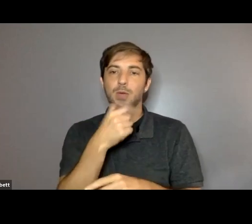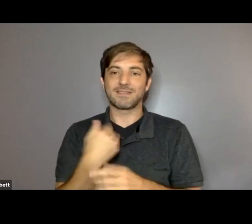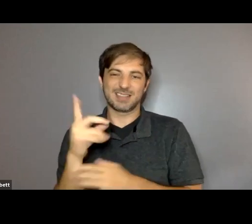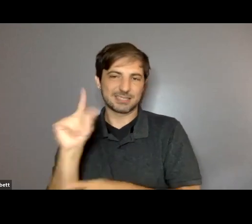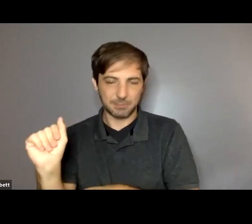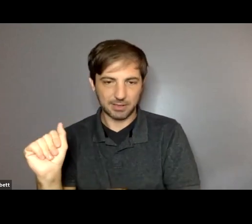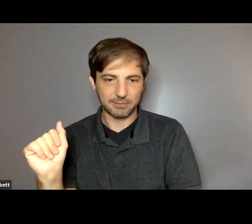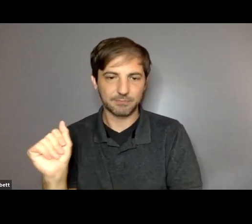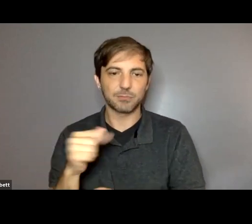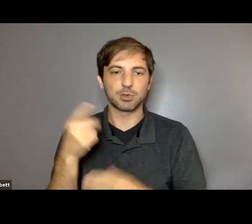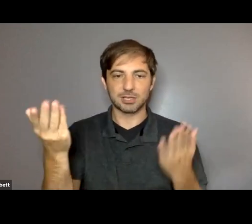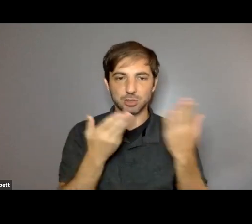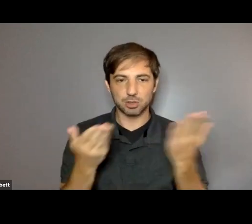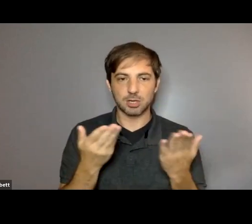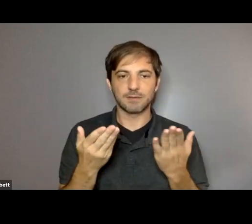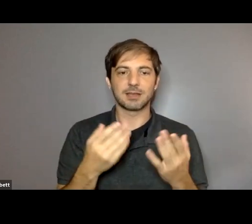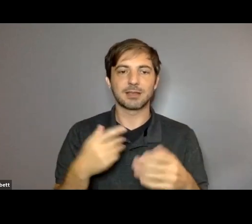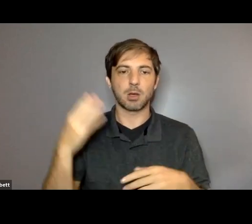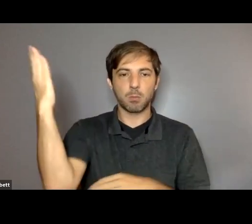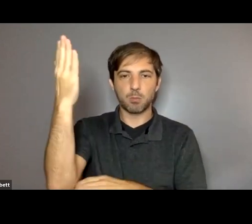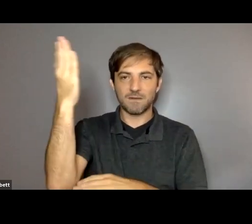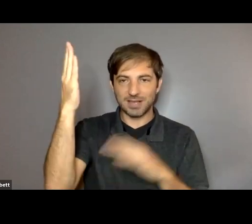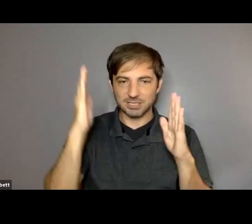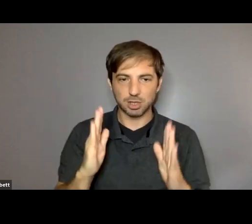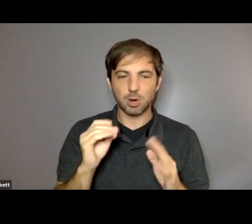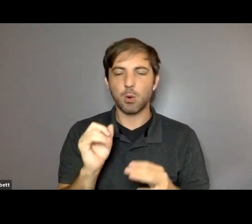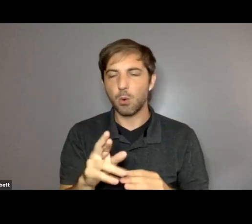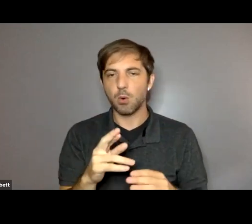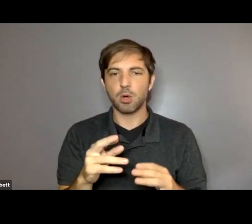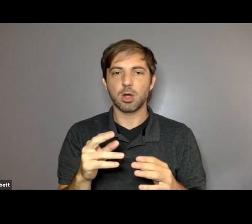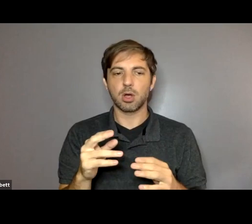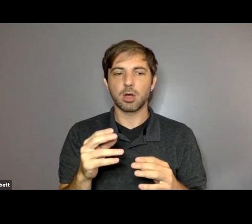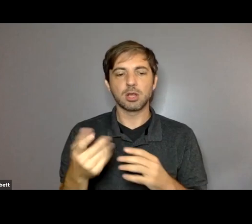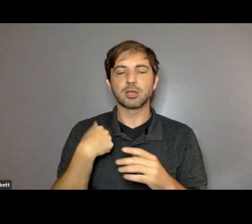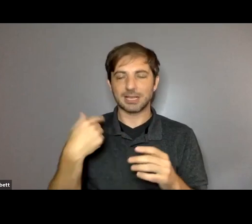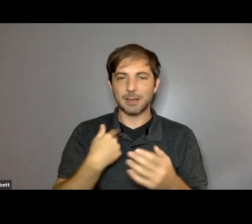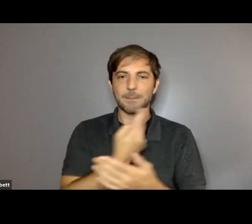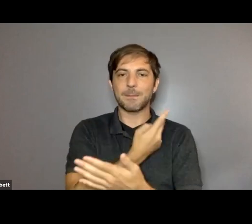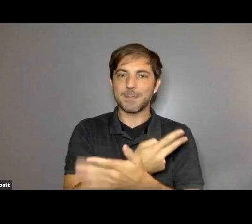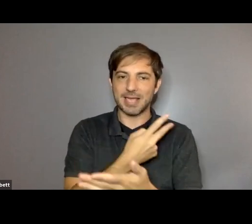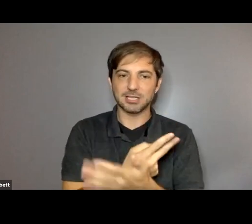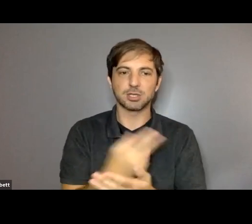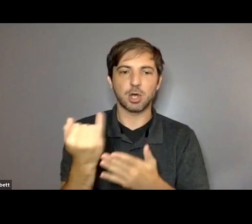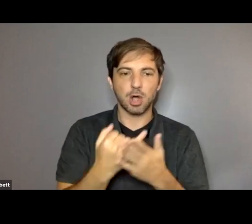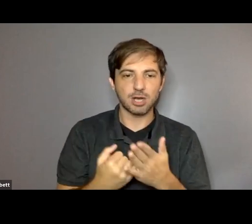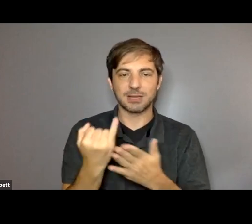an adjunct professor for George Mason University Master of Arts and Arts Management